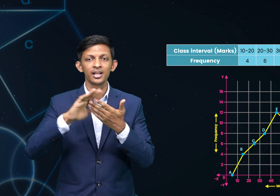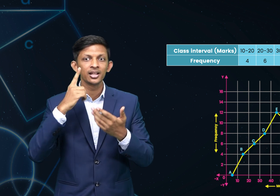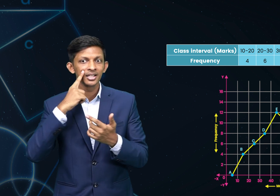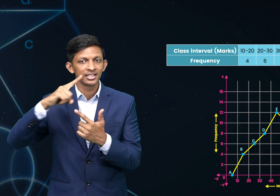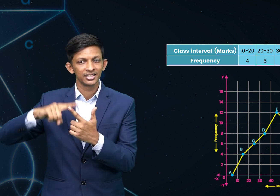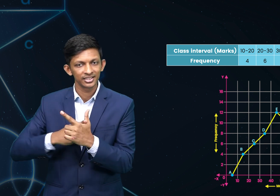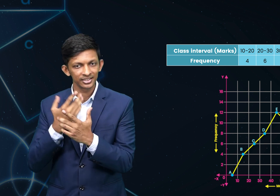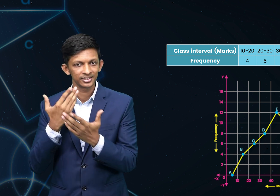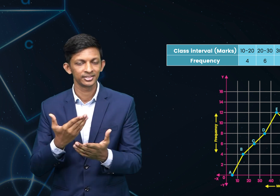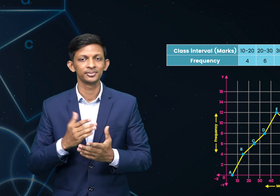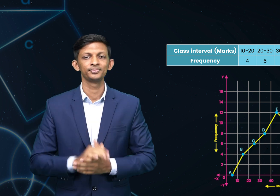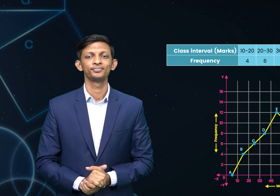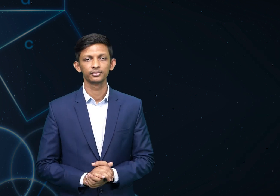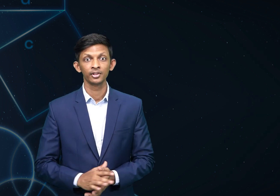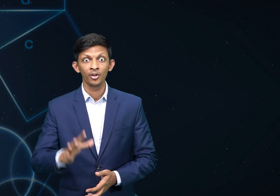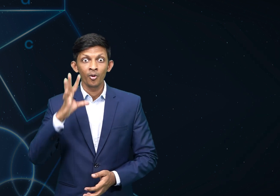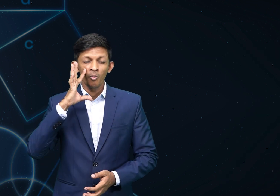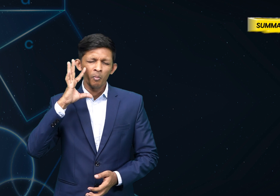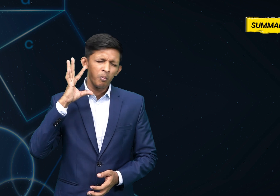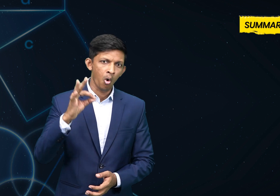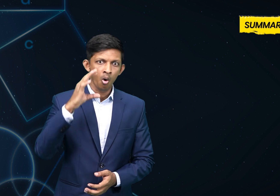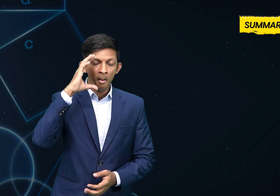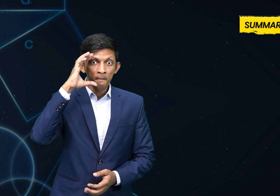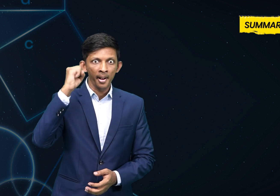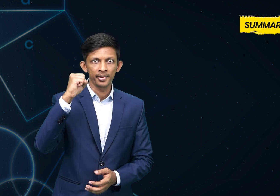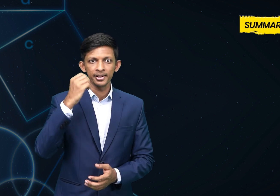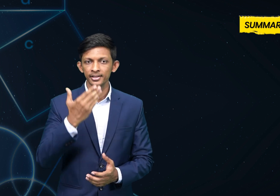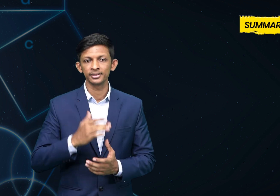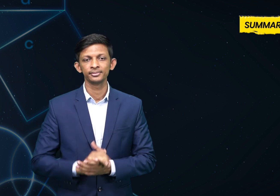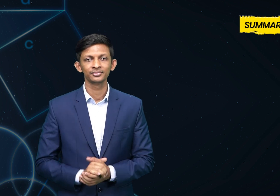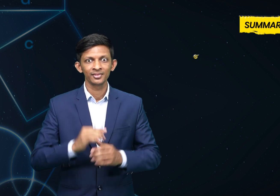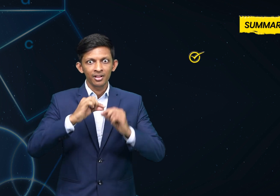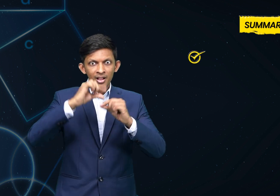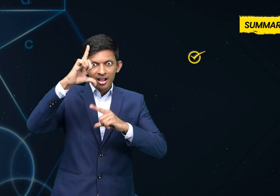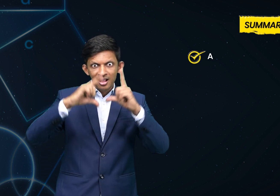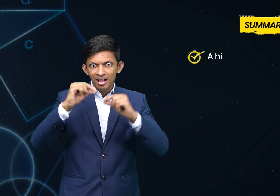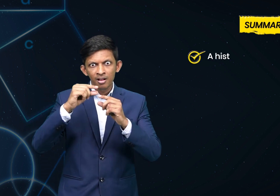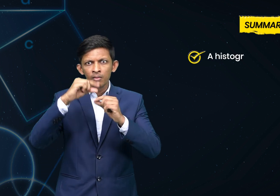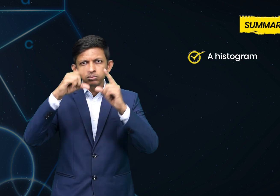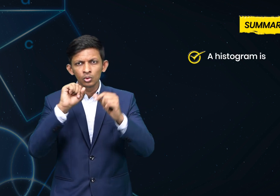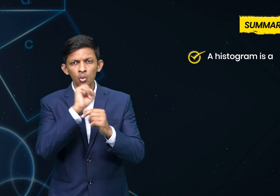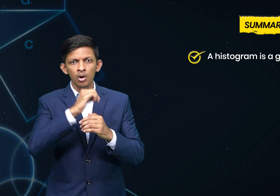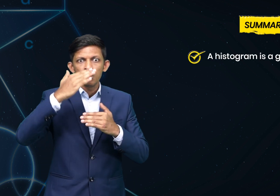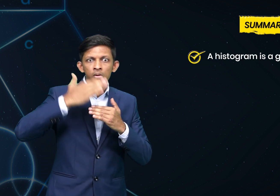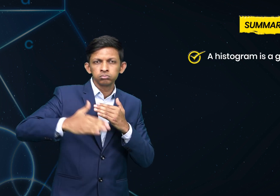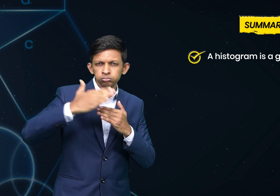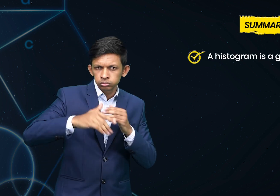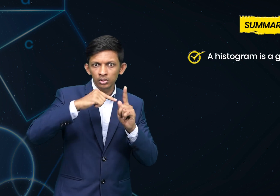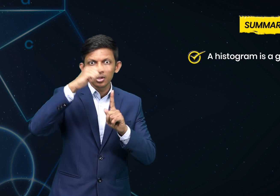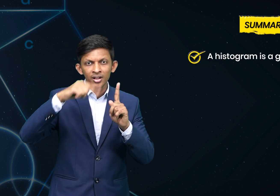G, H, I, J. Summary of the lesson. A histogram is a graph of a continuous